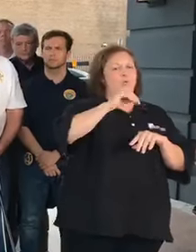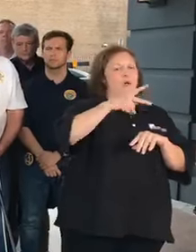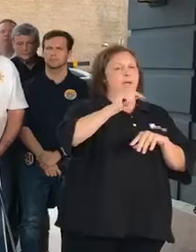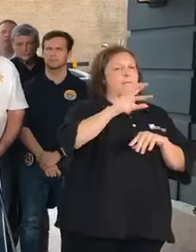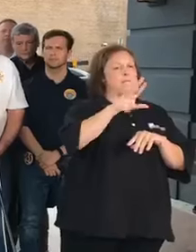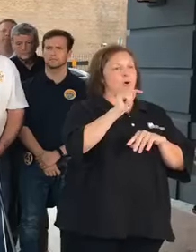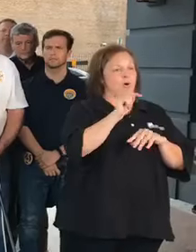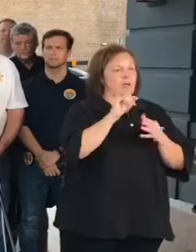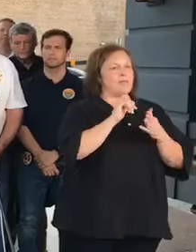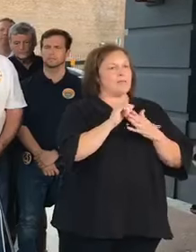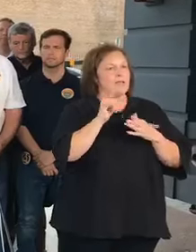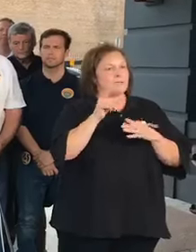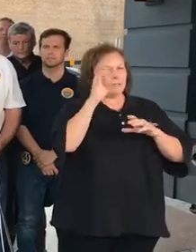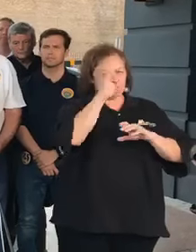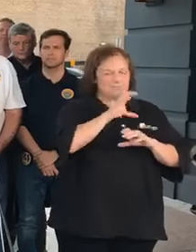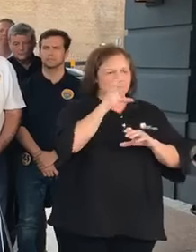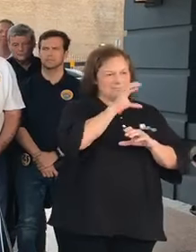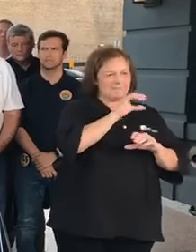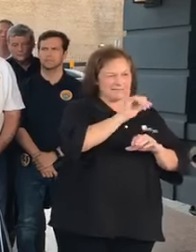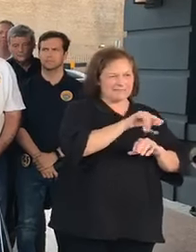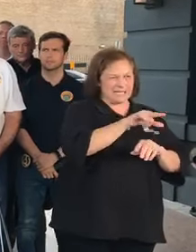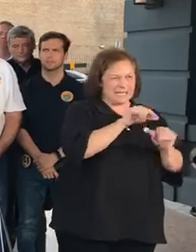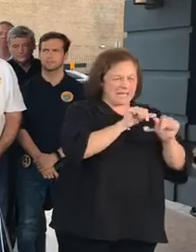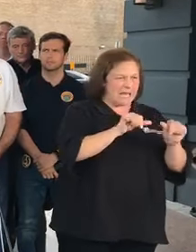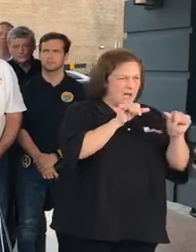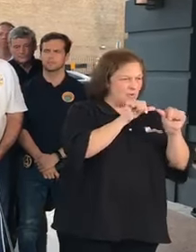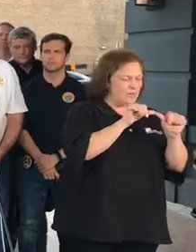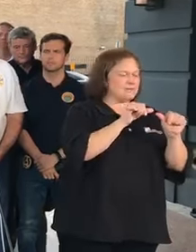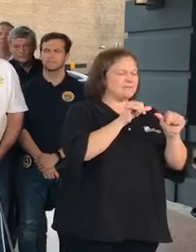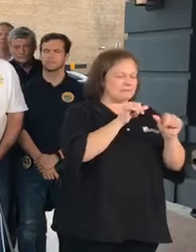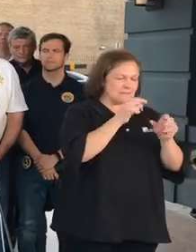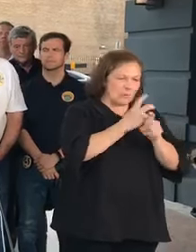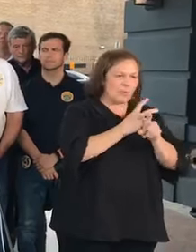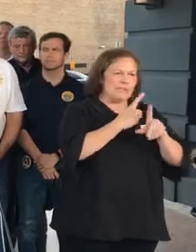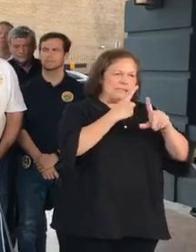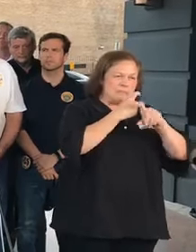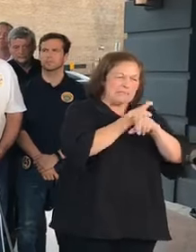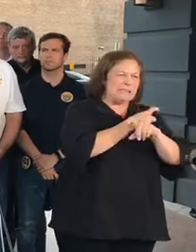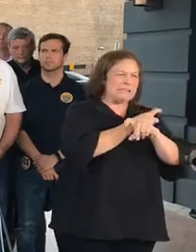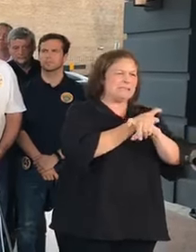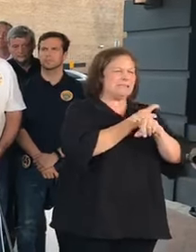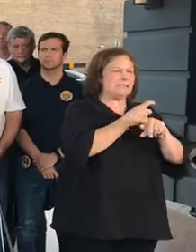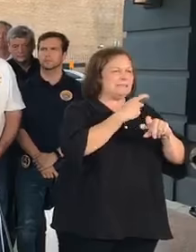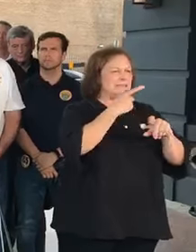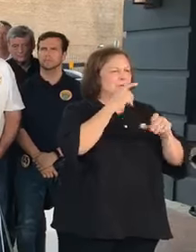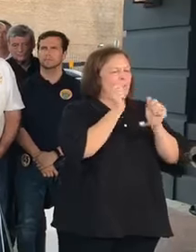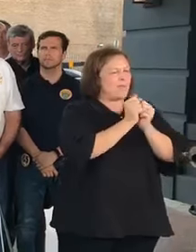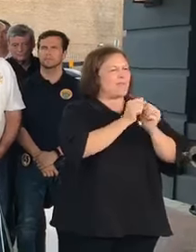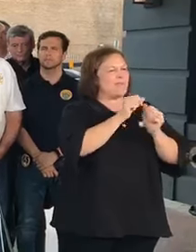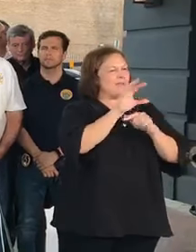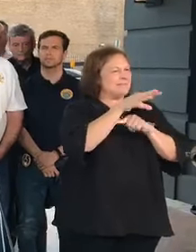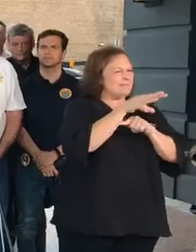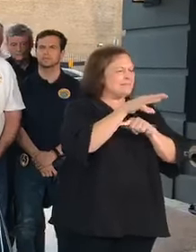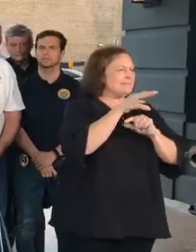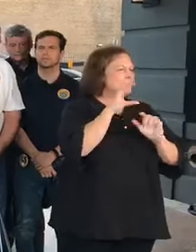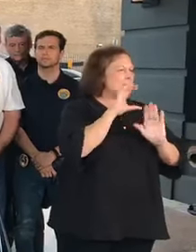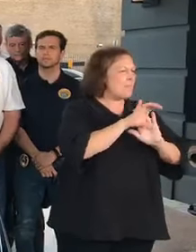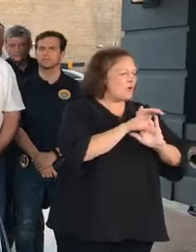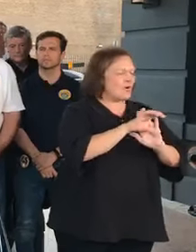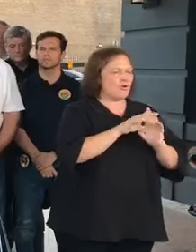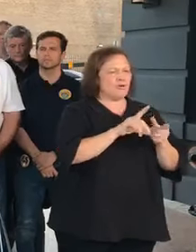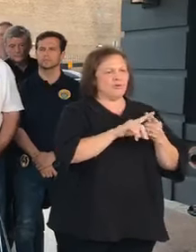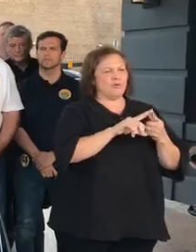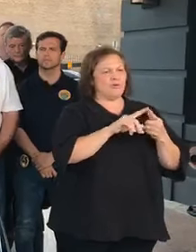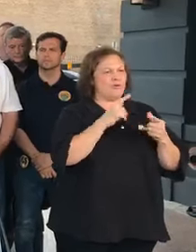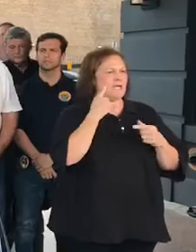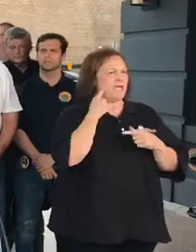They were searching those voids, a very long, complex situation where you're searching with remote cameras and remote hearing devices.